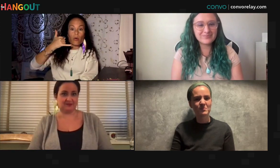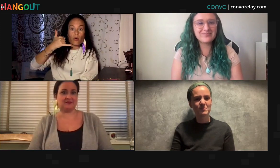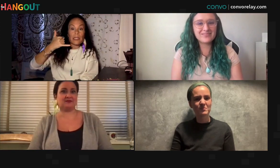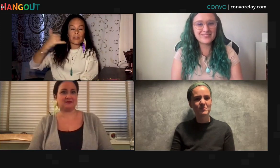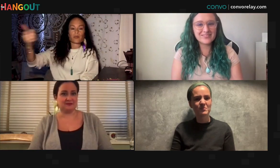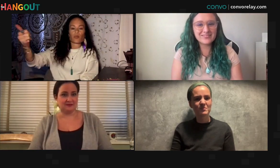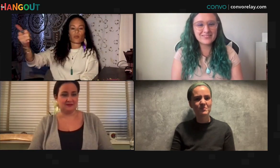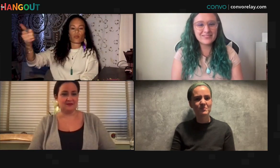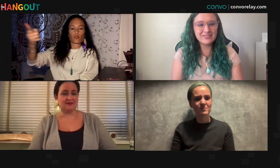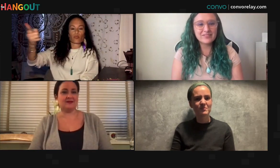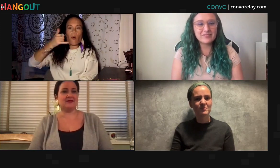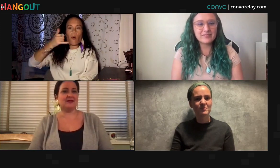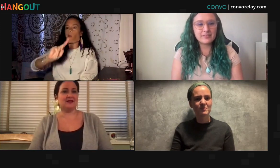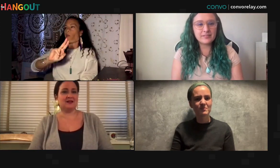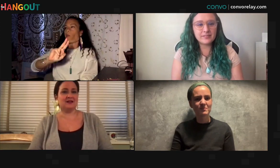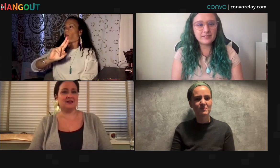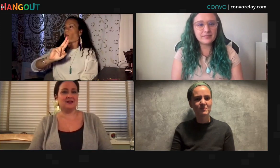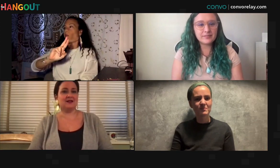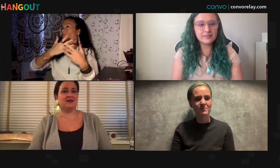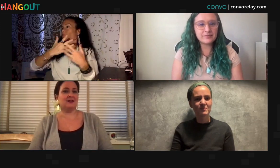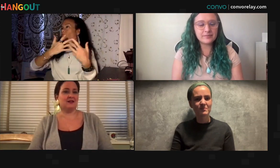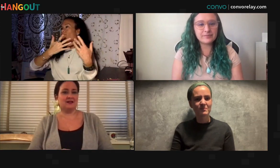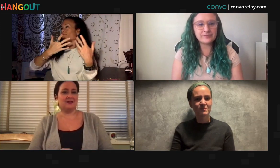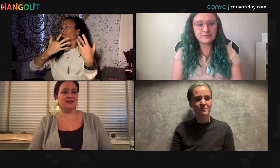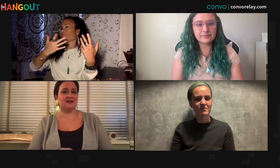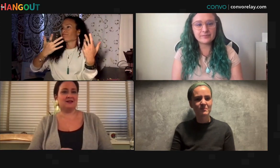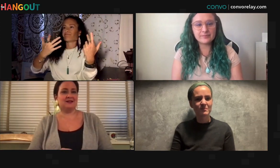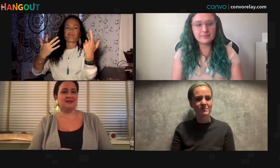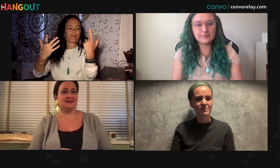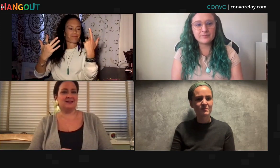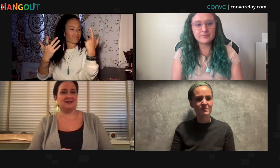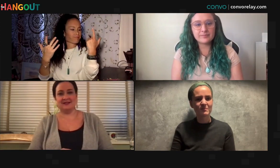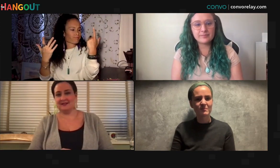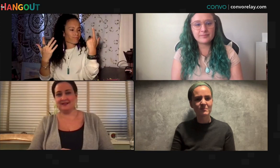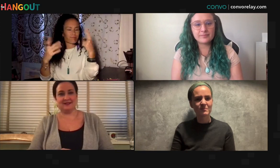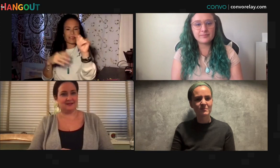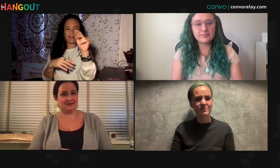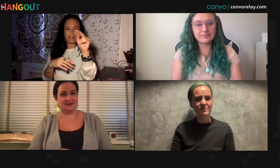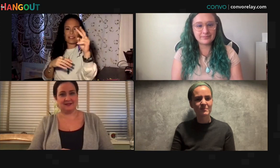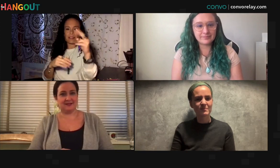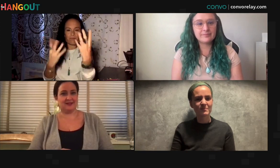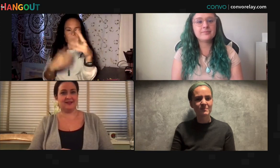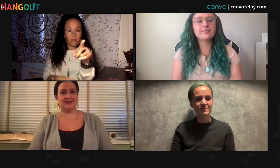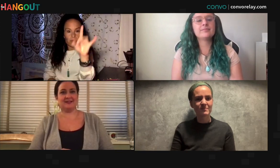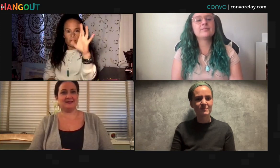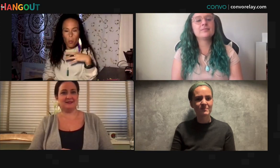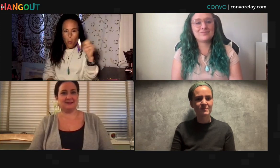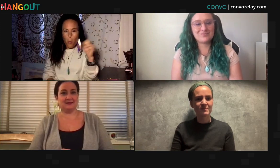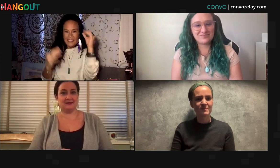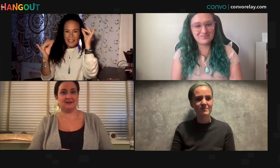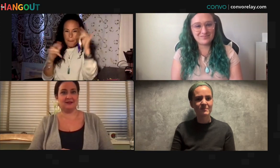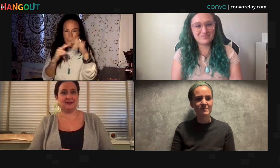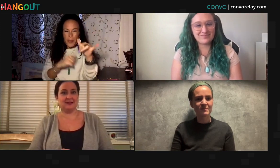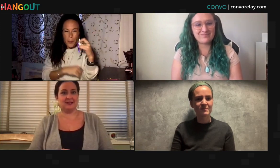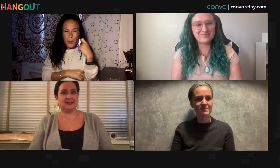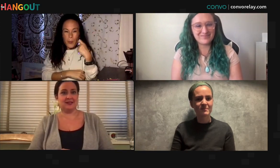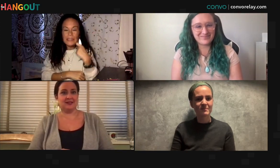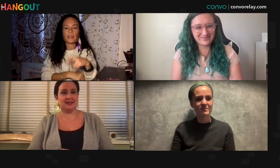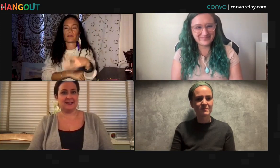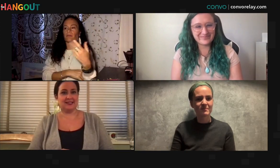synchronicity. Oh, Or when somebody calls, or maybe the TV turns on and